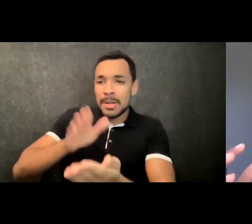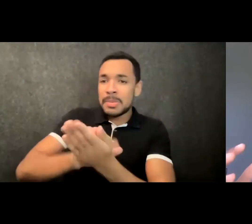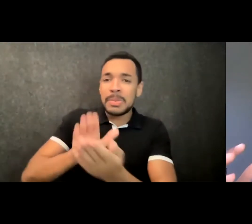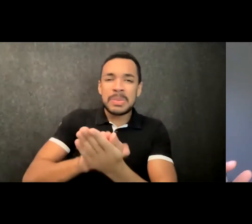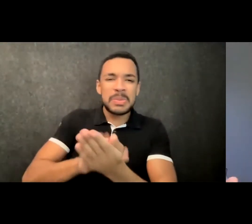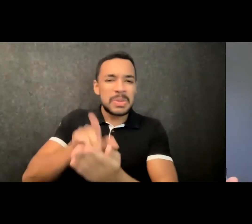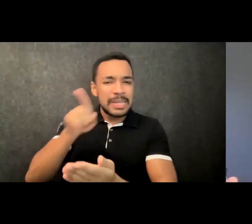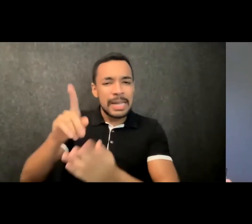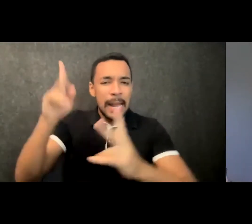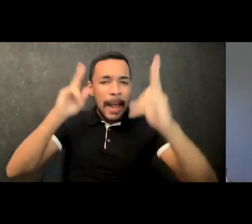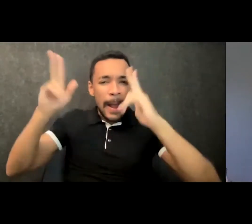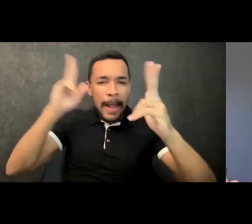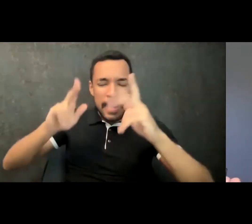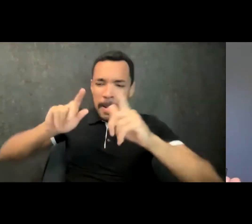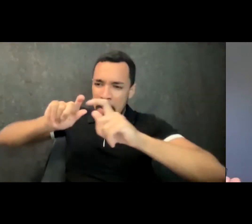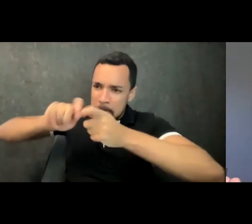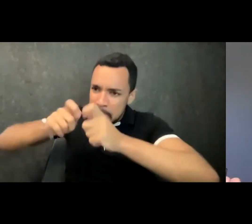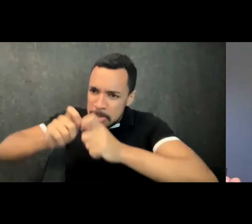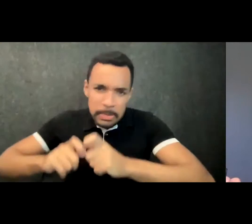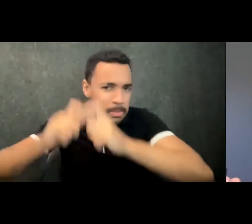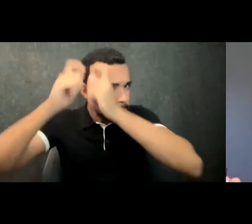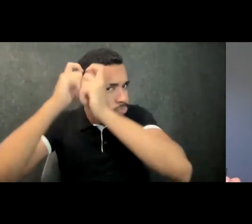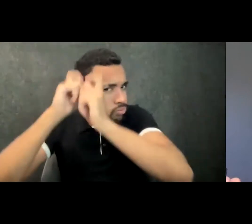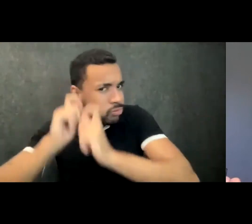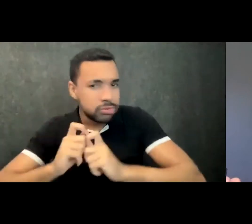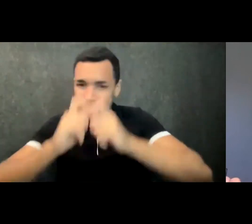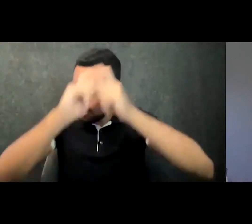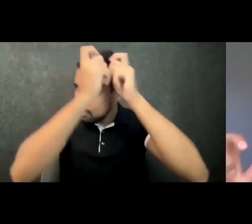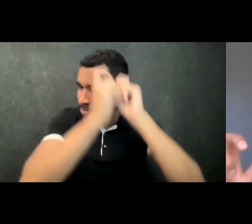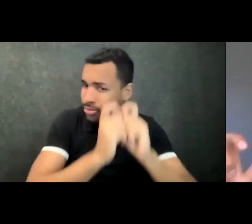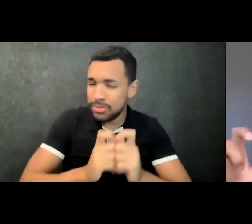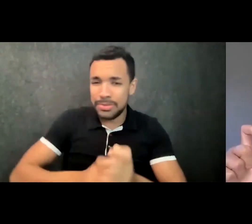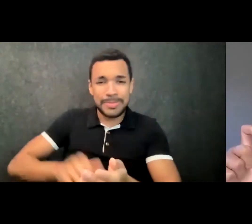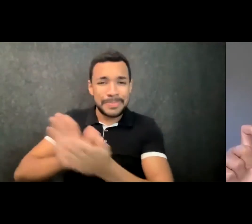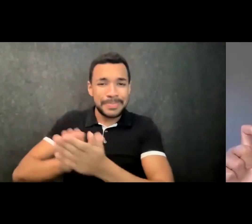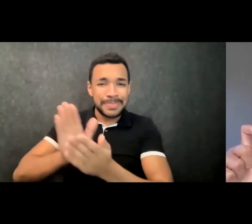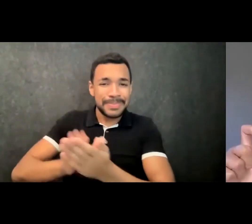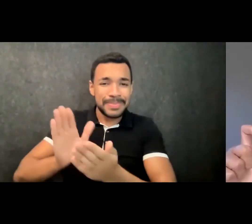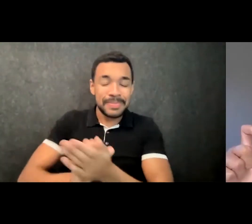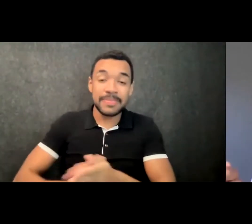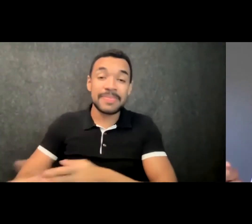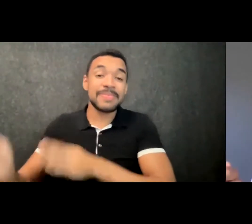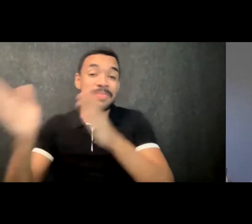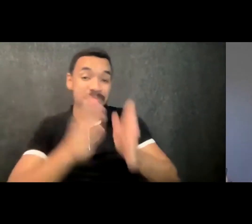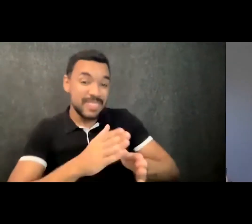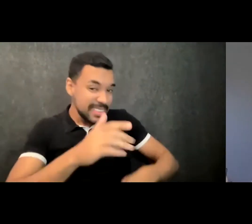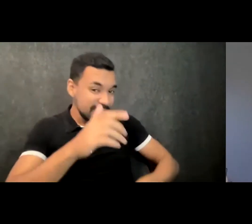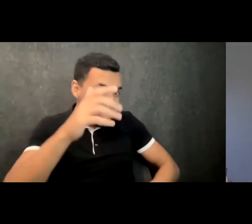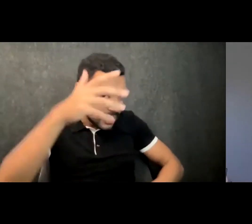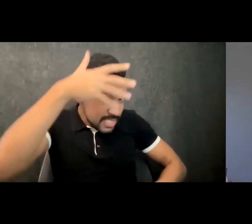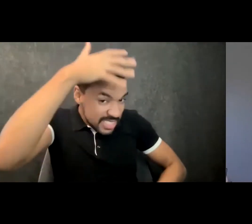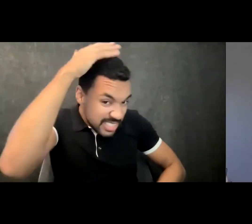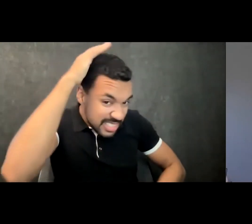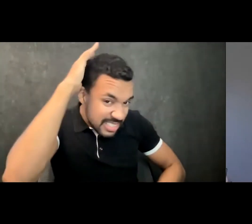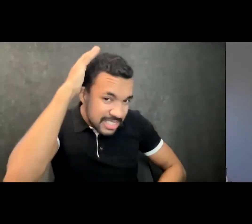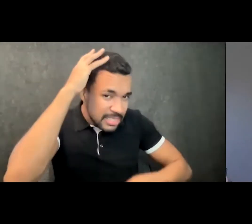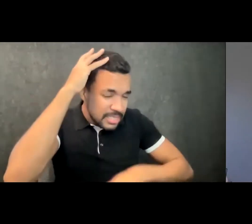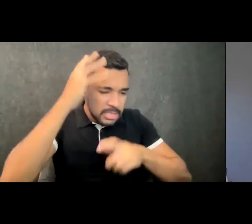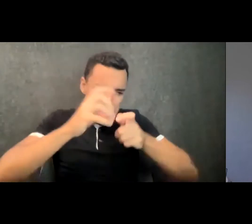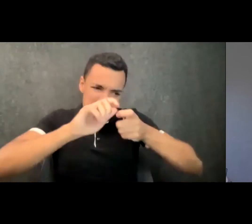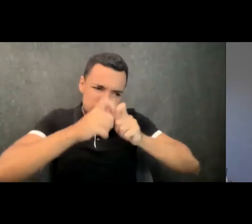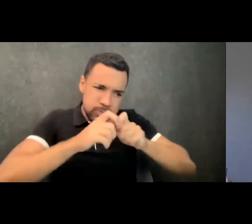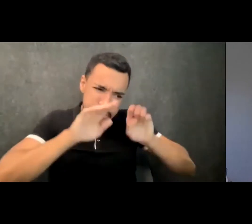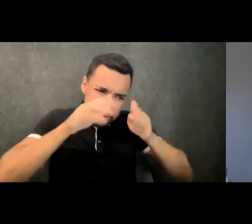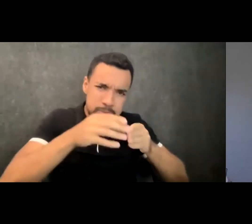scalp. Praise be to the scalp and kitchen, the thick of it pulled in lover's grip. Praise be